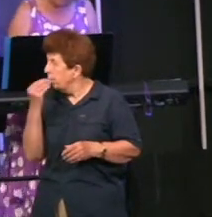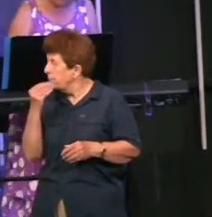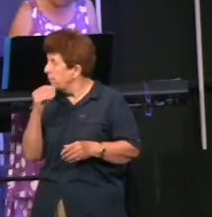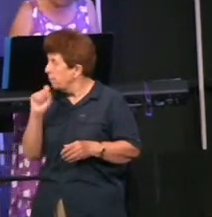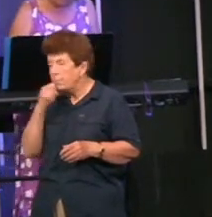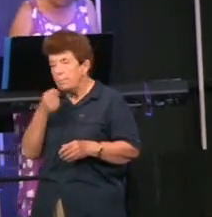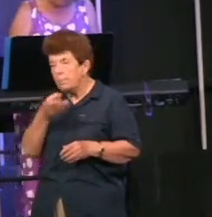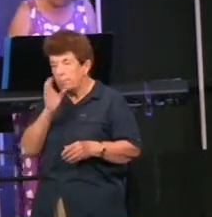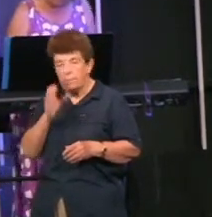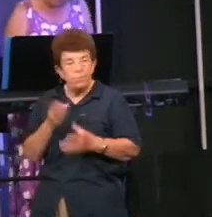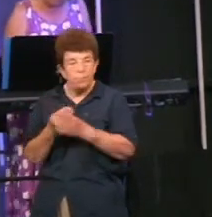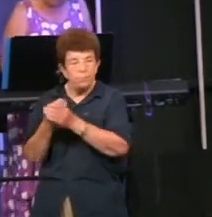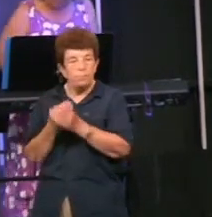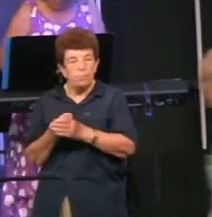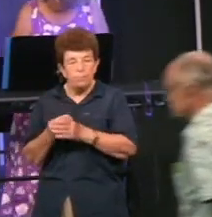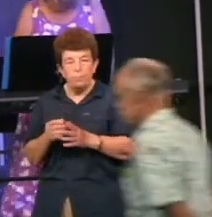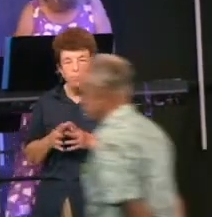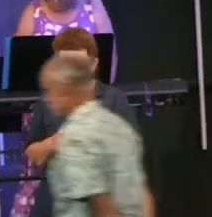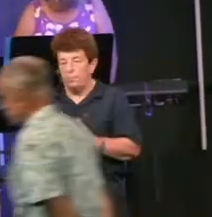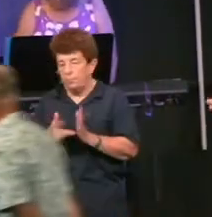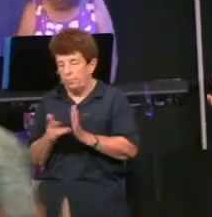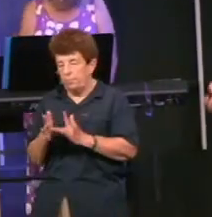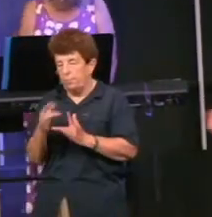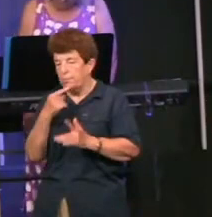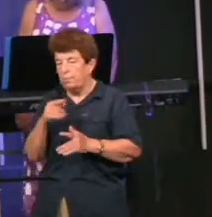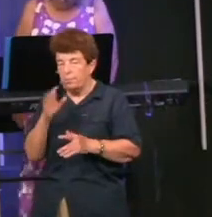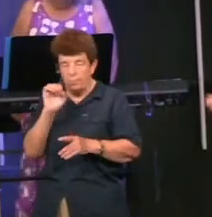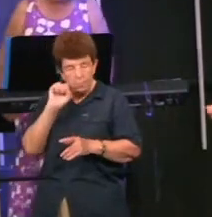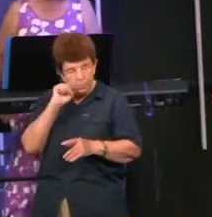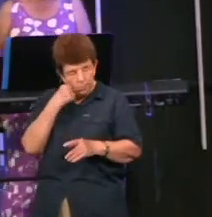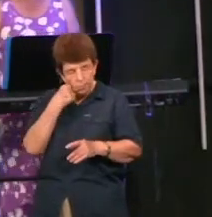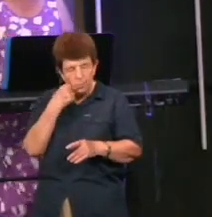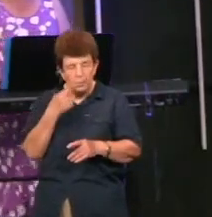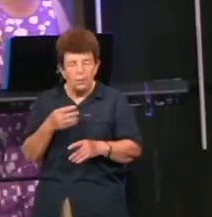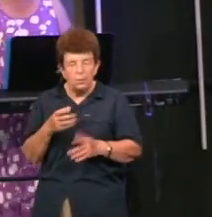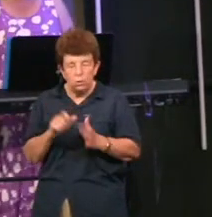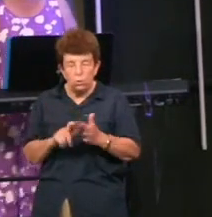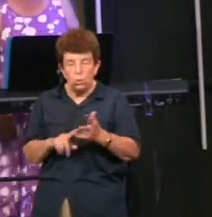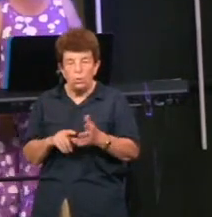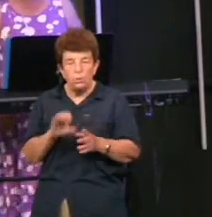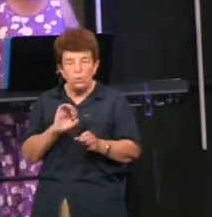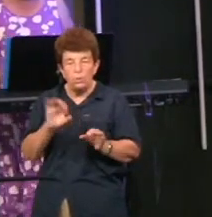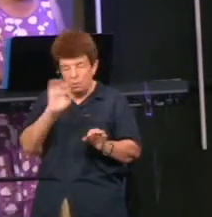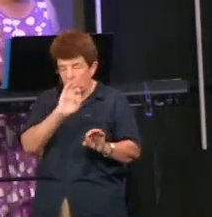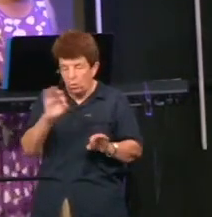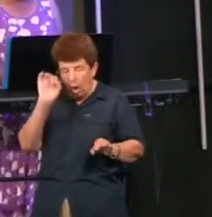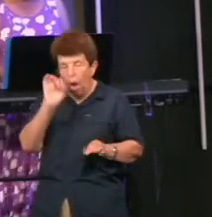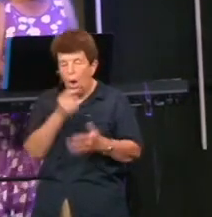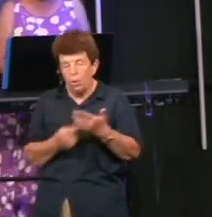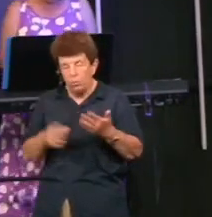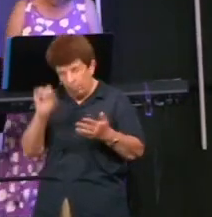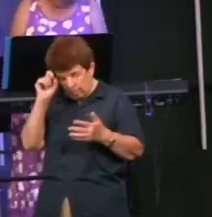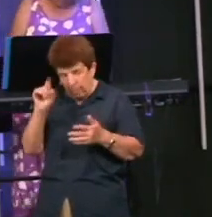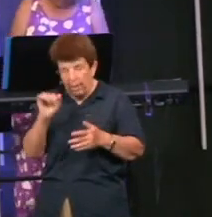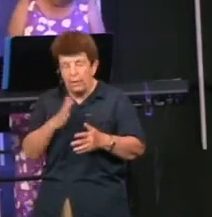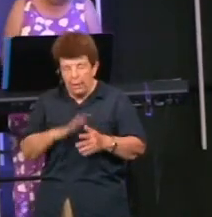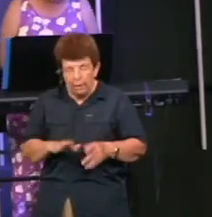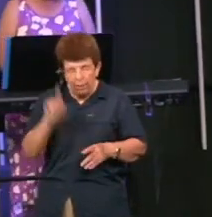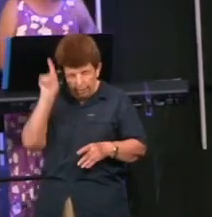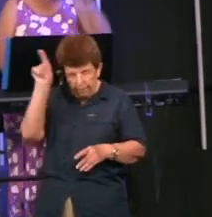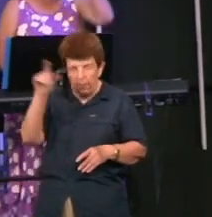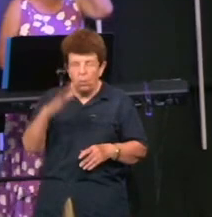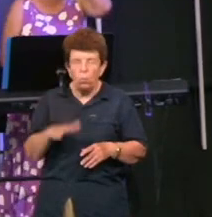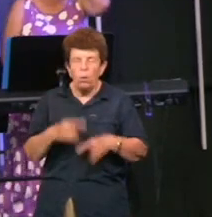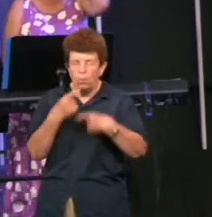then we'll drink of the cup. Because Jesus says that when we do this, we not only remember our need for him, but